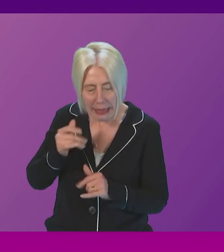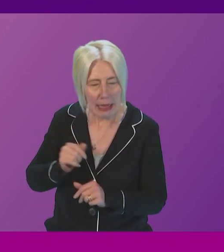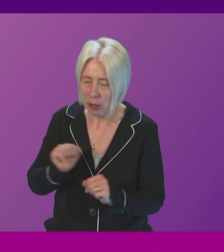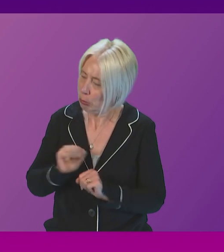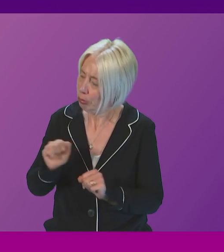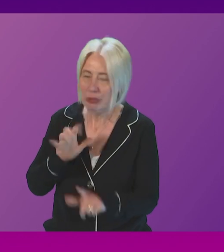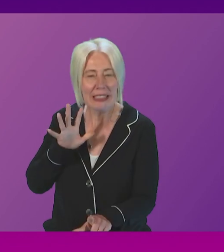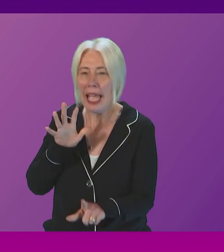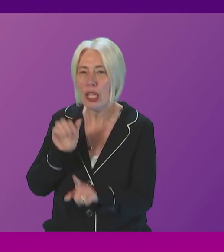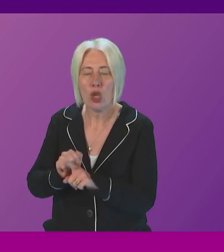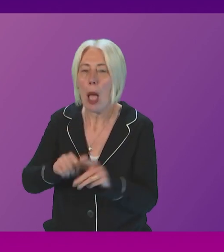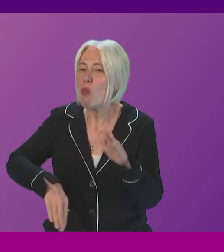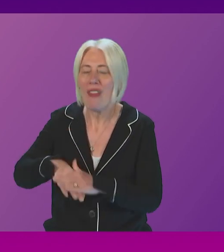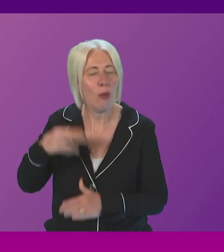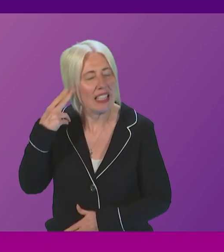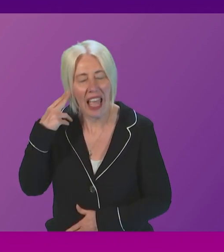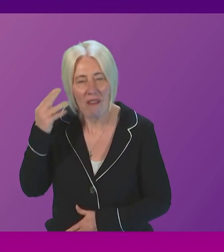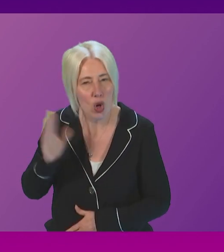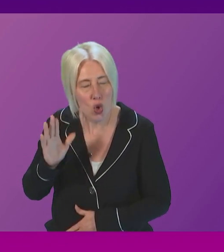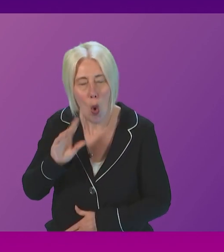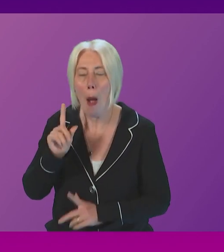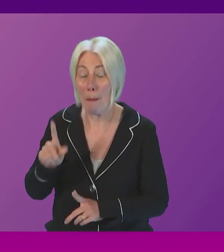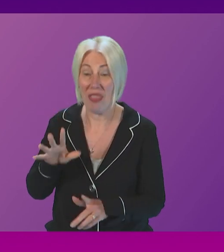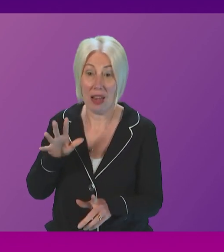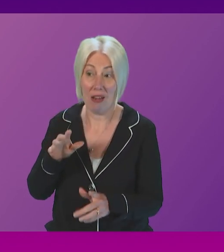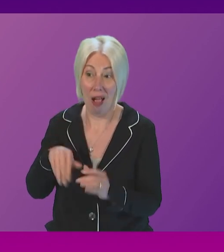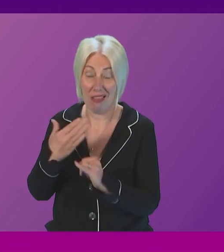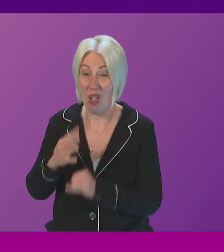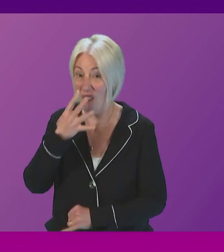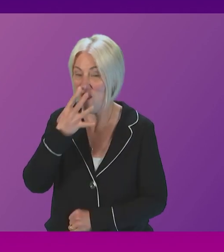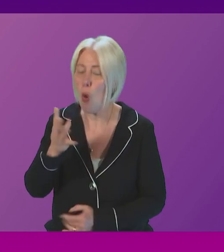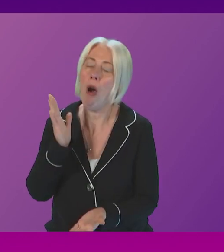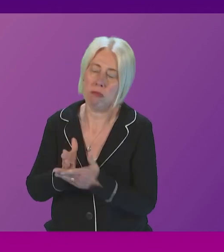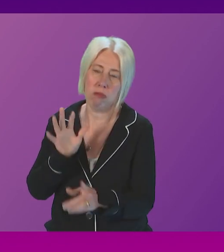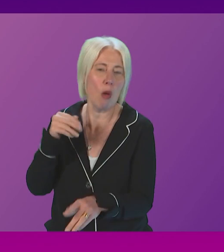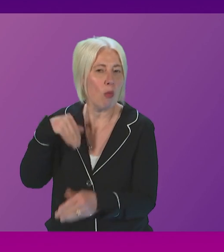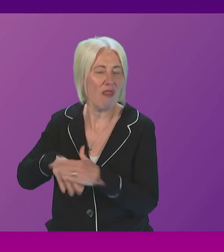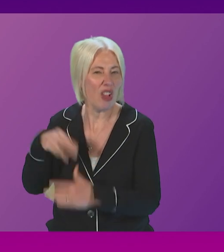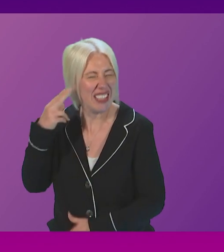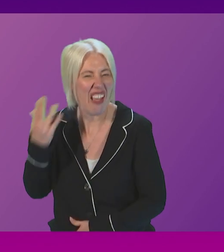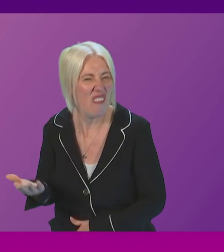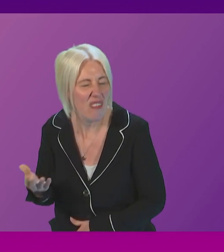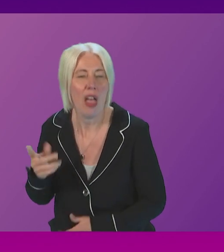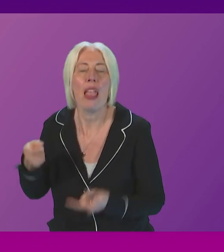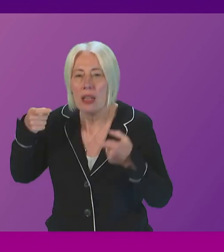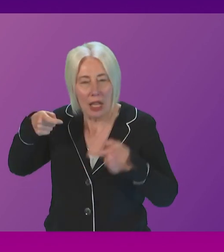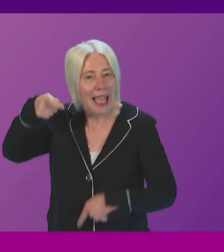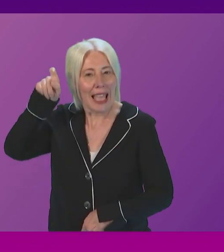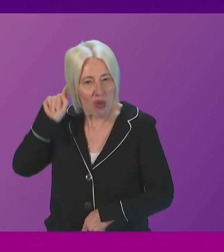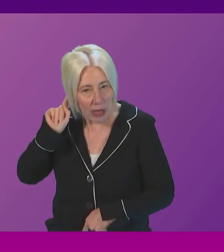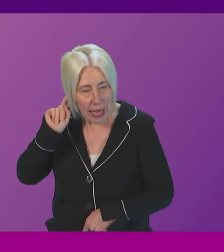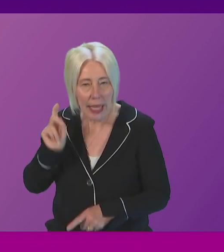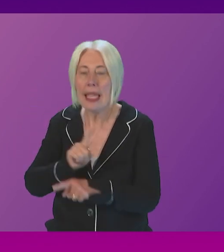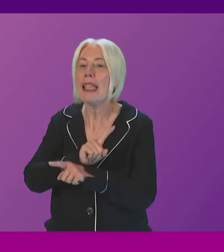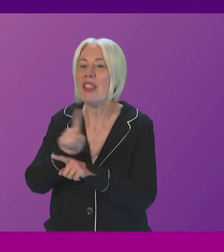diagnosed as profoundly deaf until he was four. He then went on to be fitted with a hearing aid and later